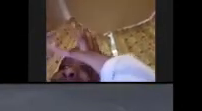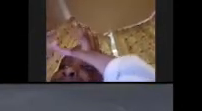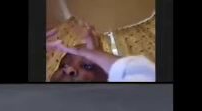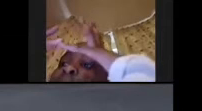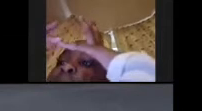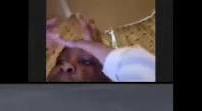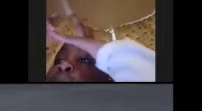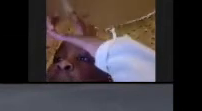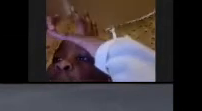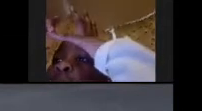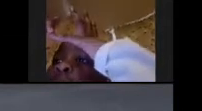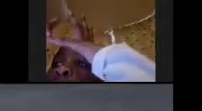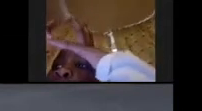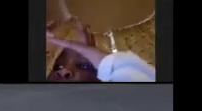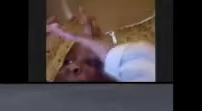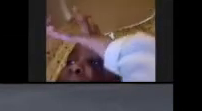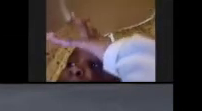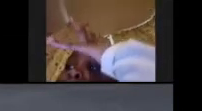you like to spell?